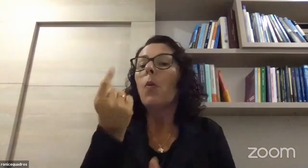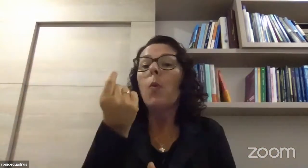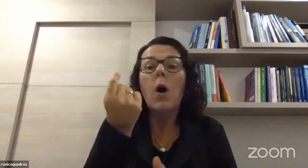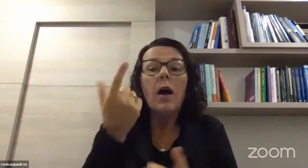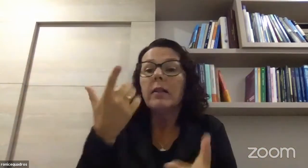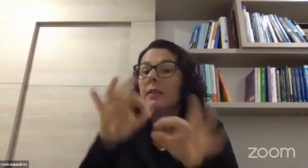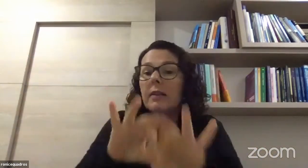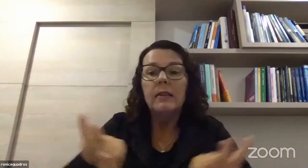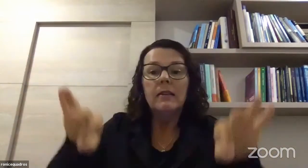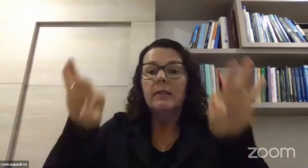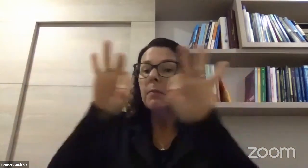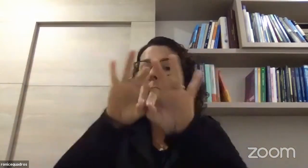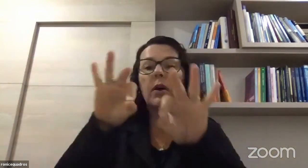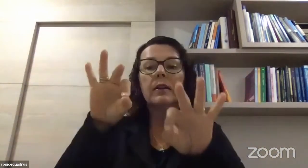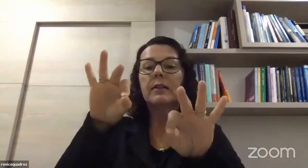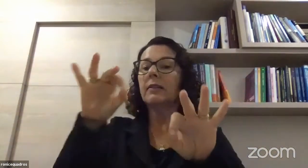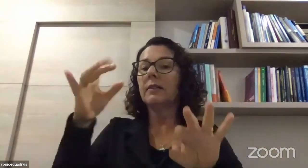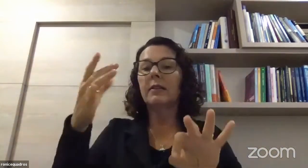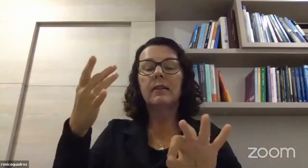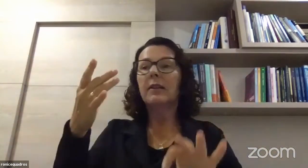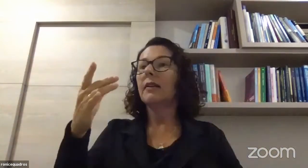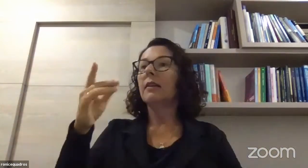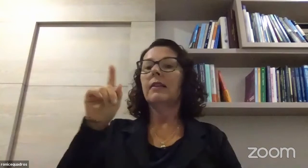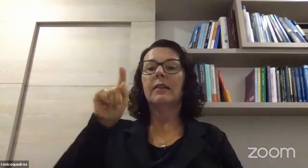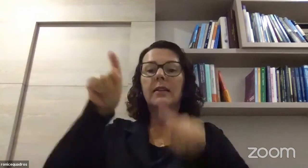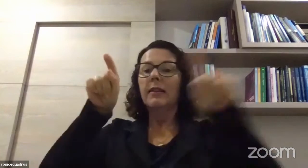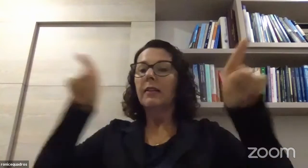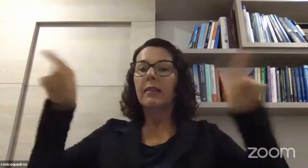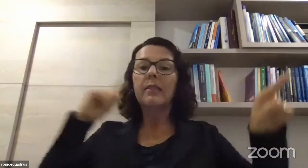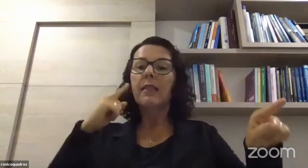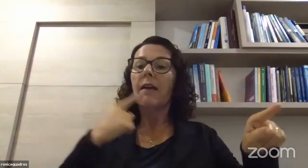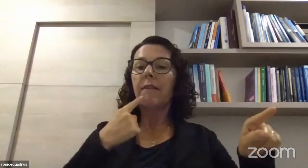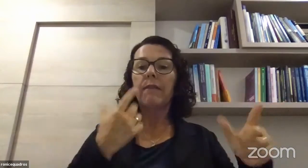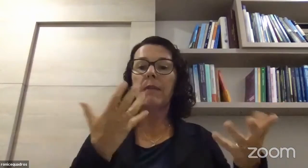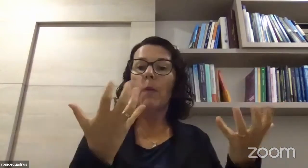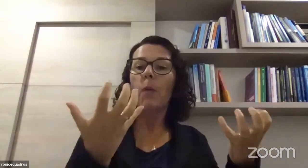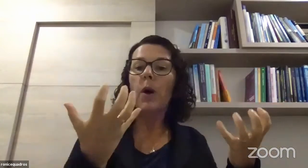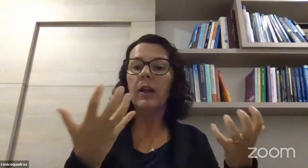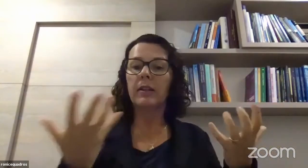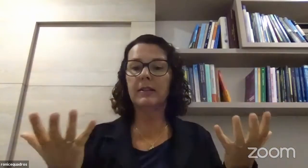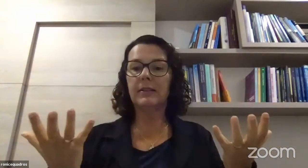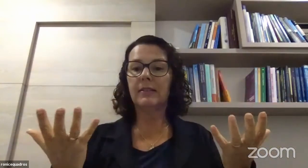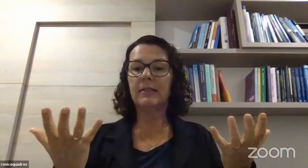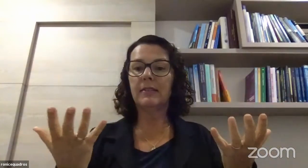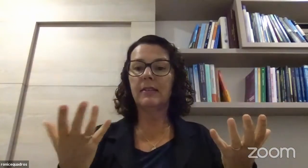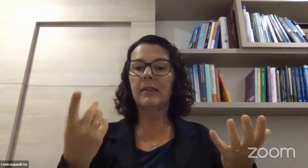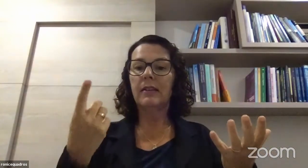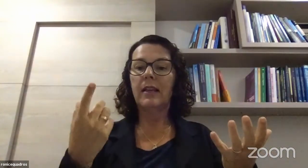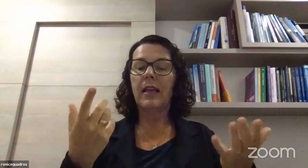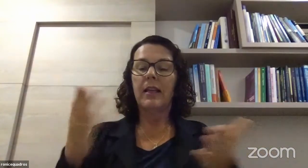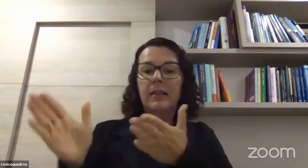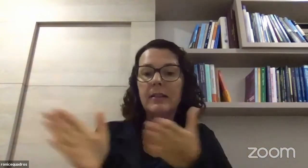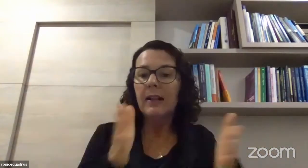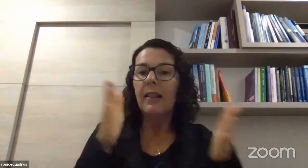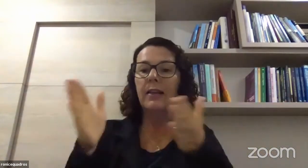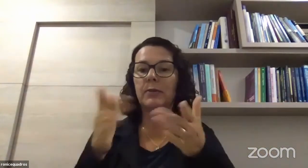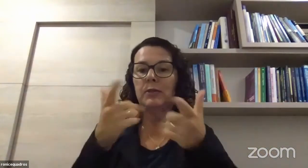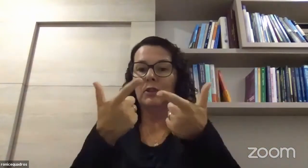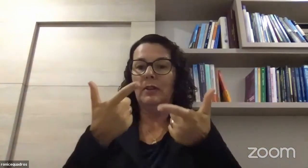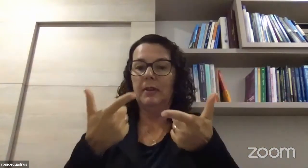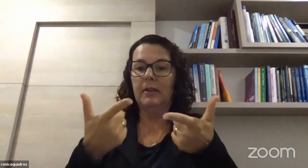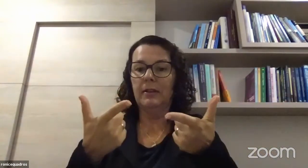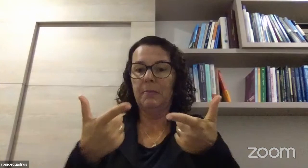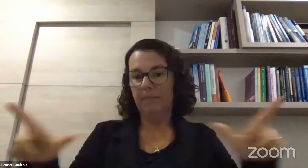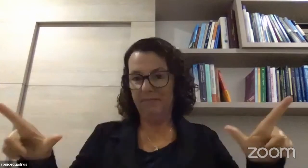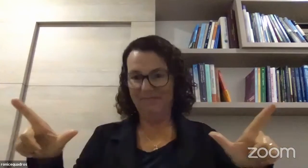each person needs to explain what is important for them as an individual. Each deaf person needs